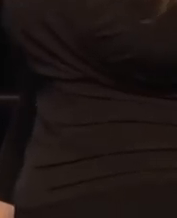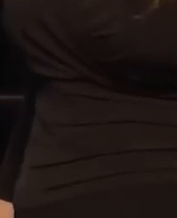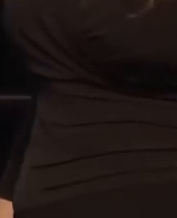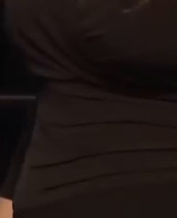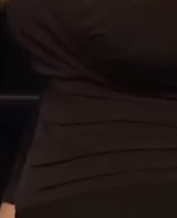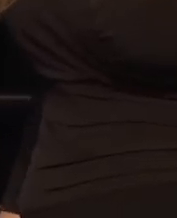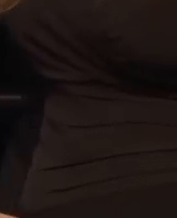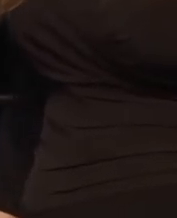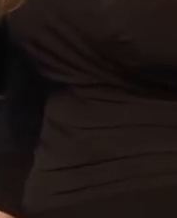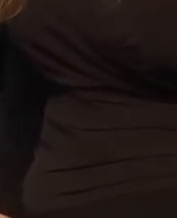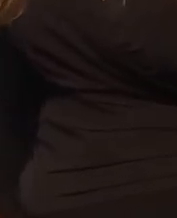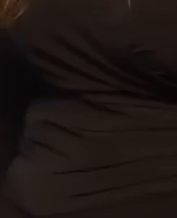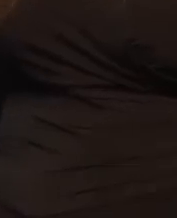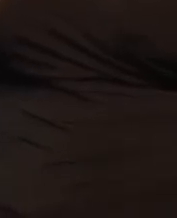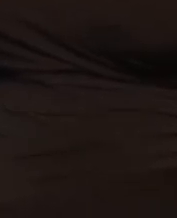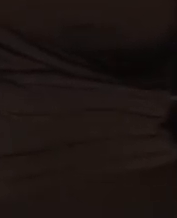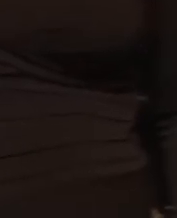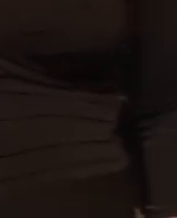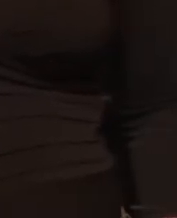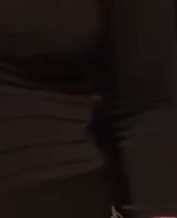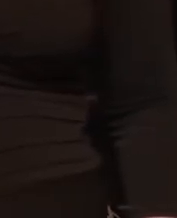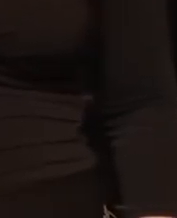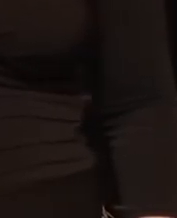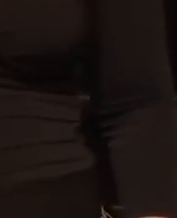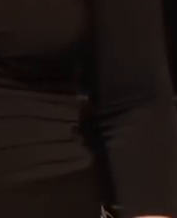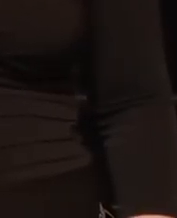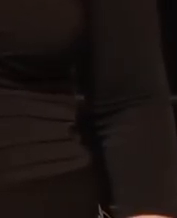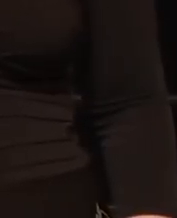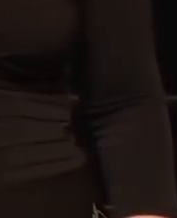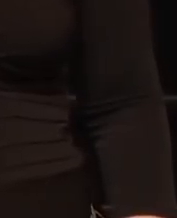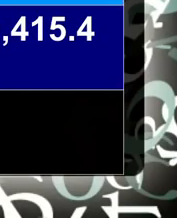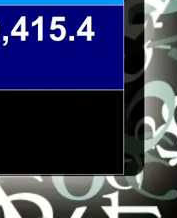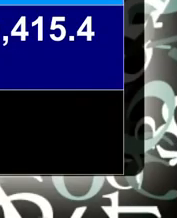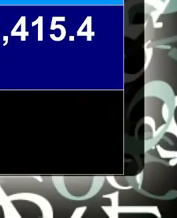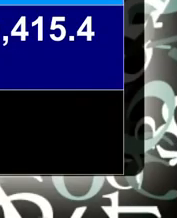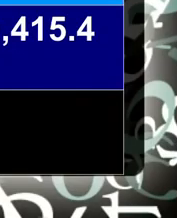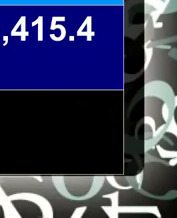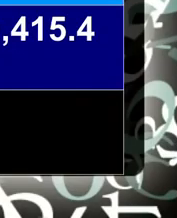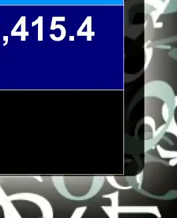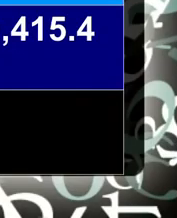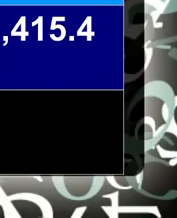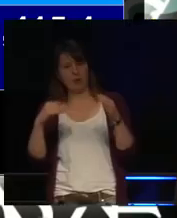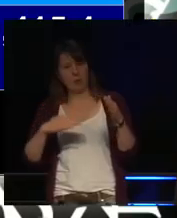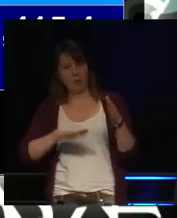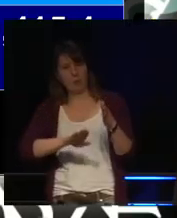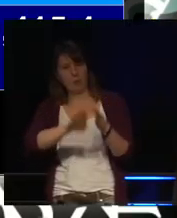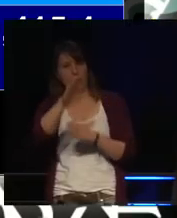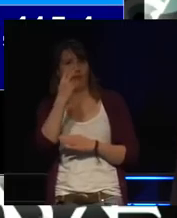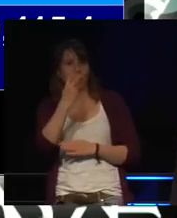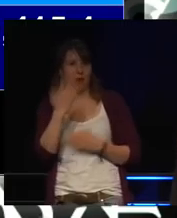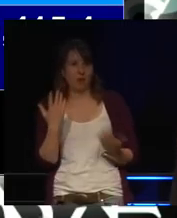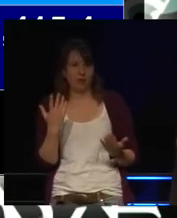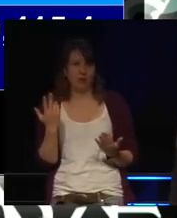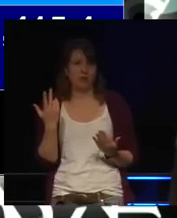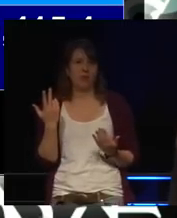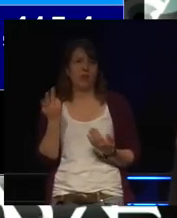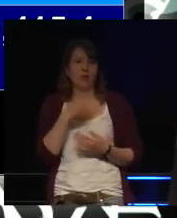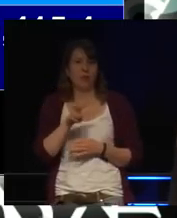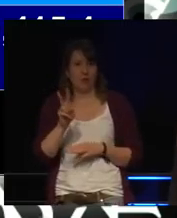of IoT. In 2016, we had 6.3 billions